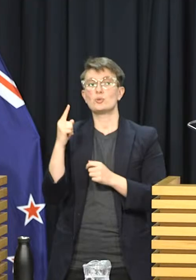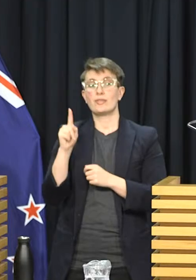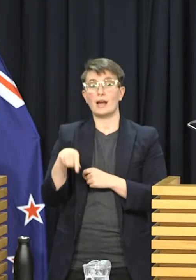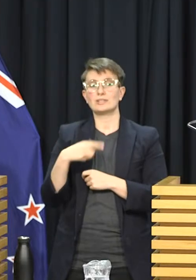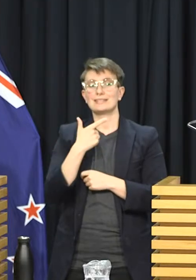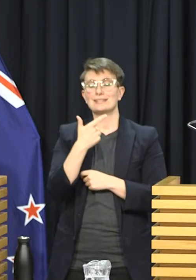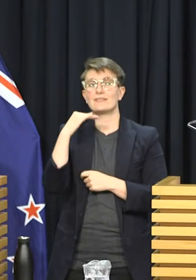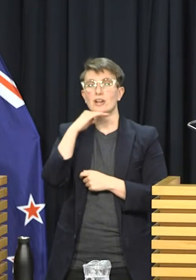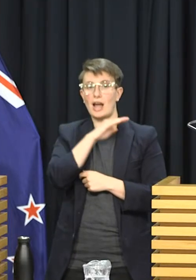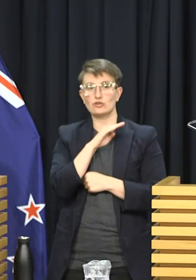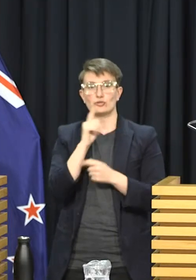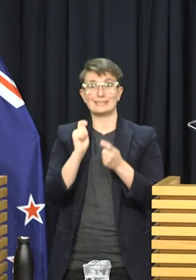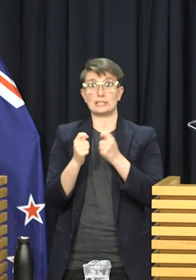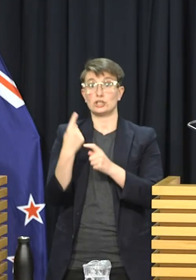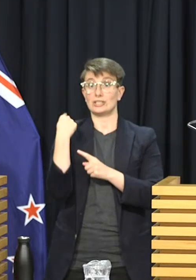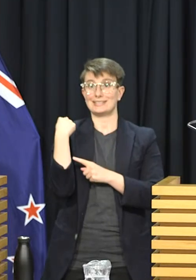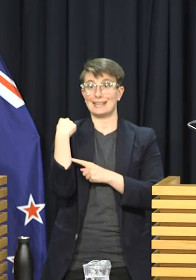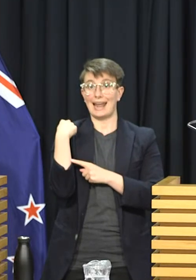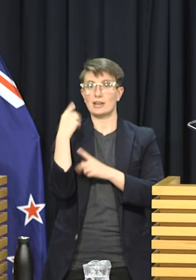average is